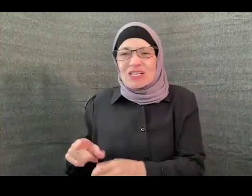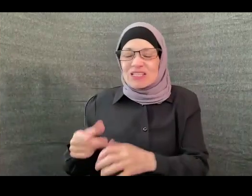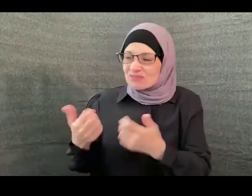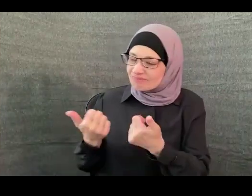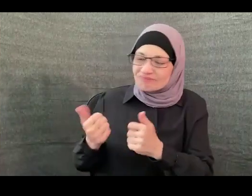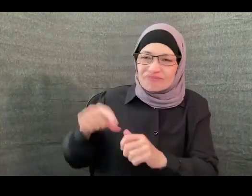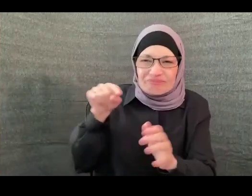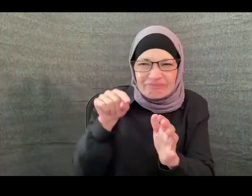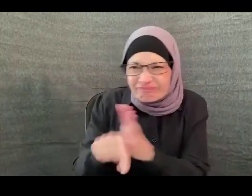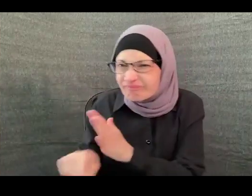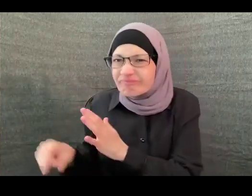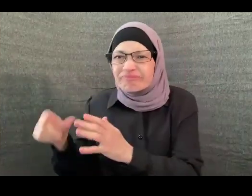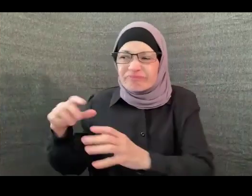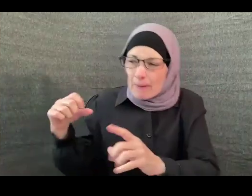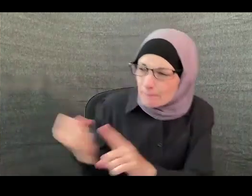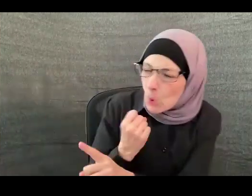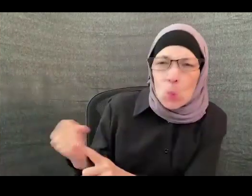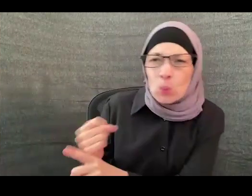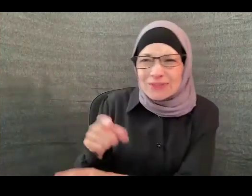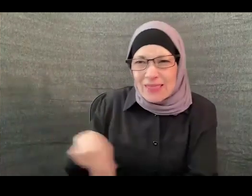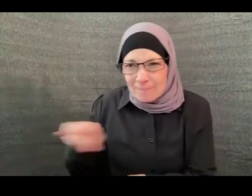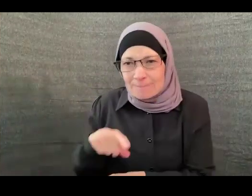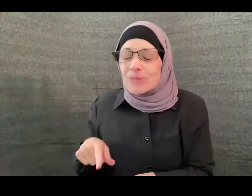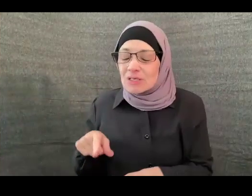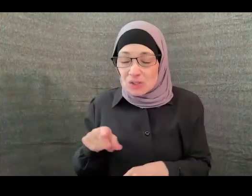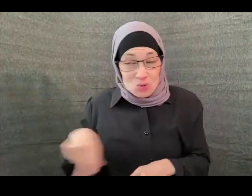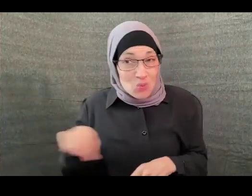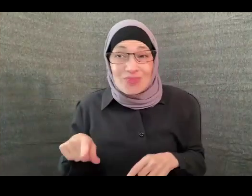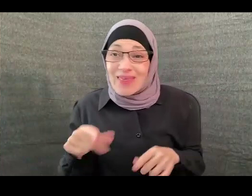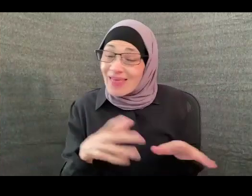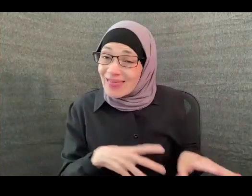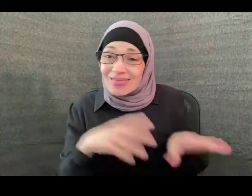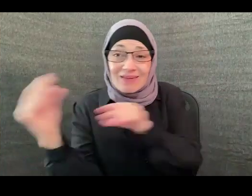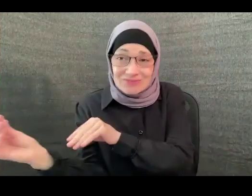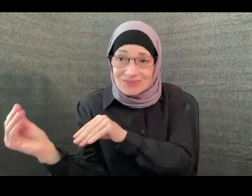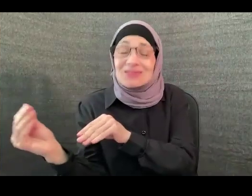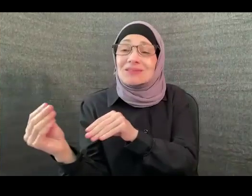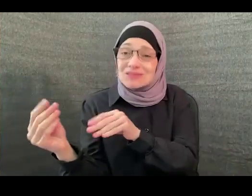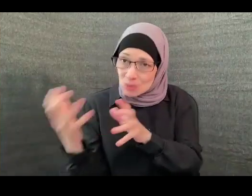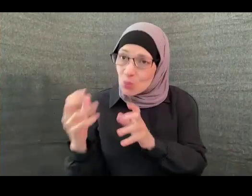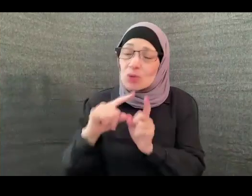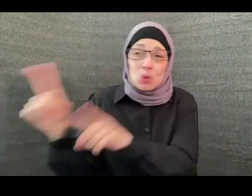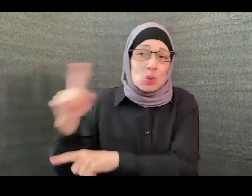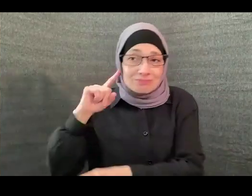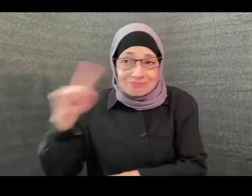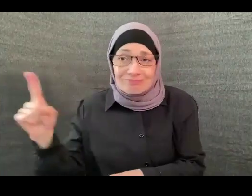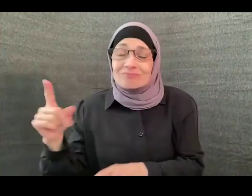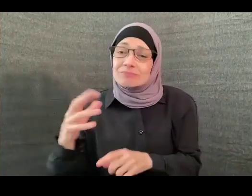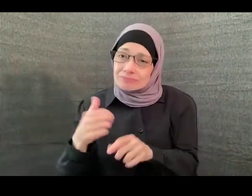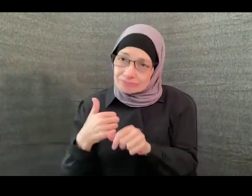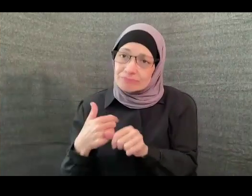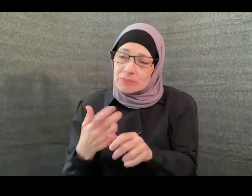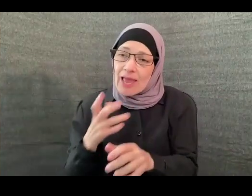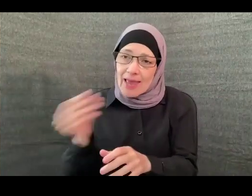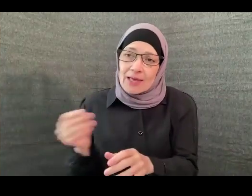persecution and to join the messenger and to be steadfast in their faith.